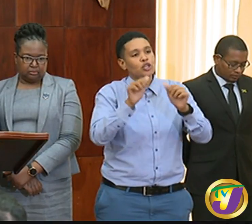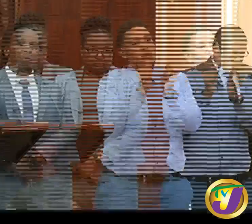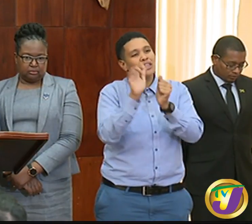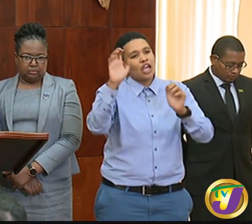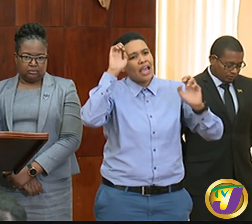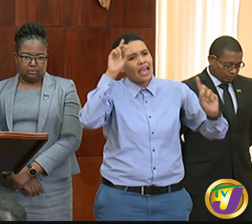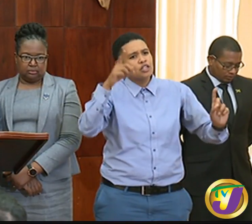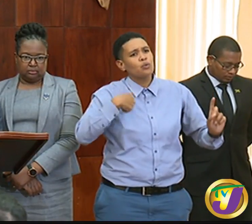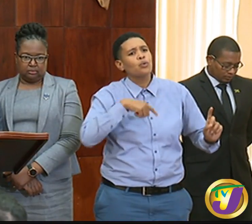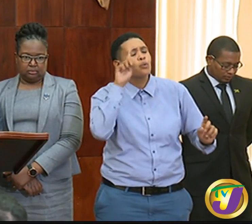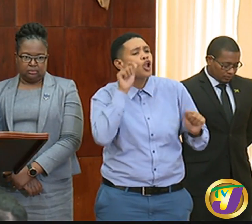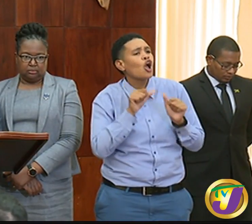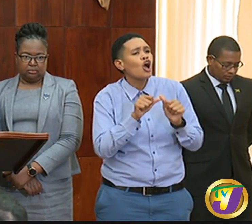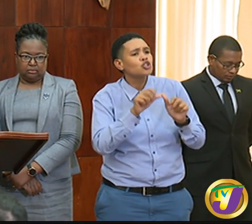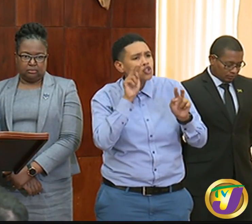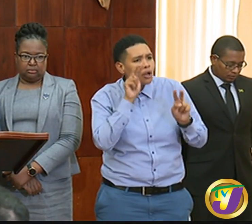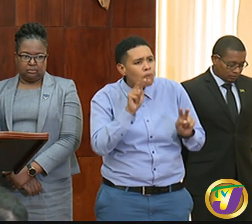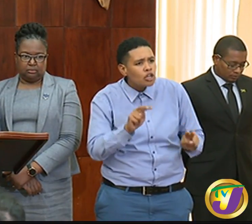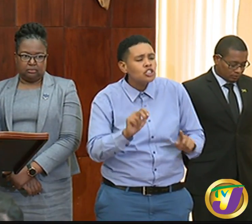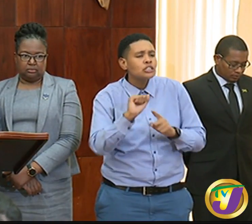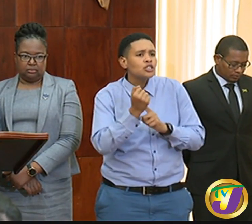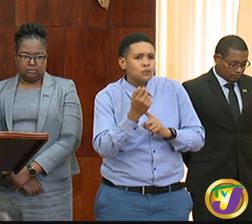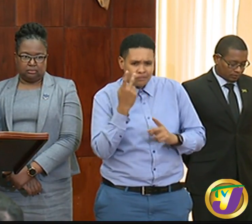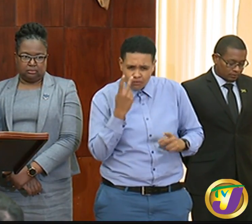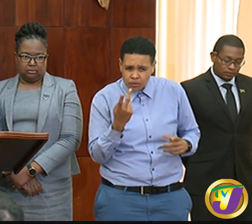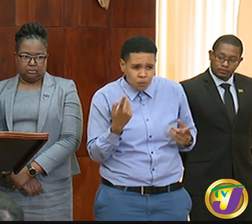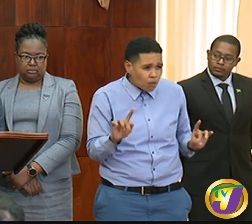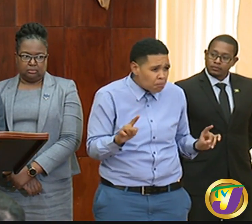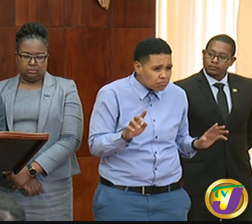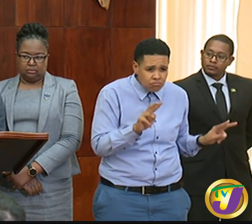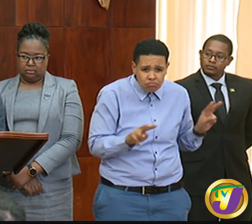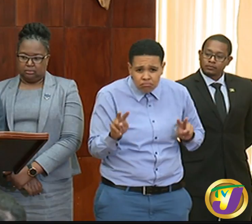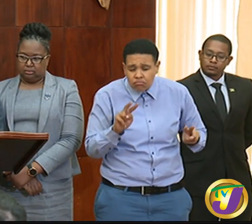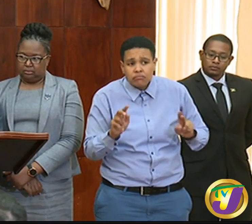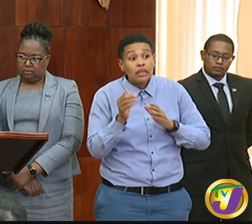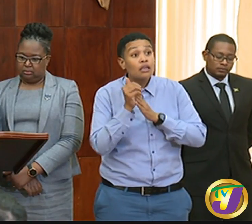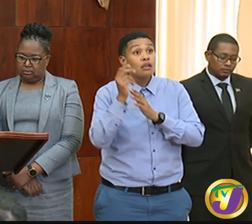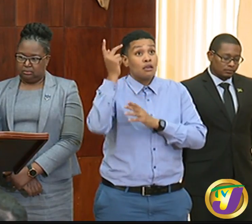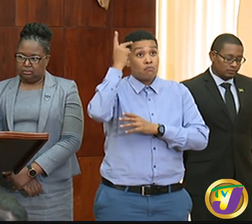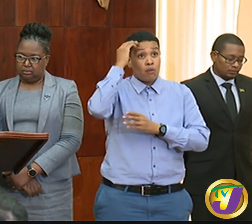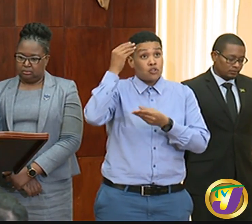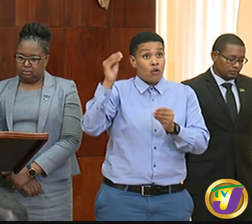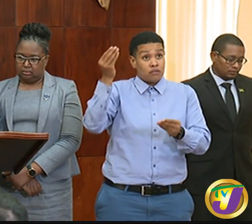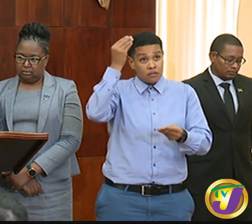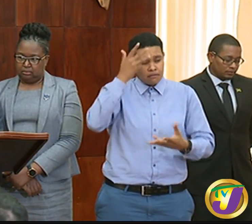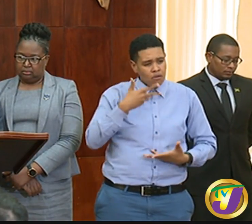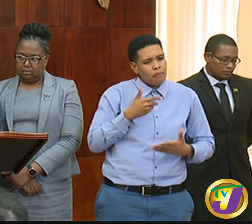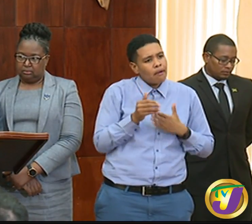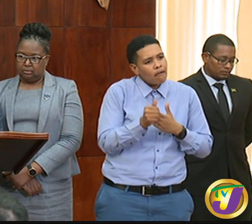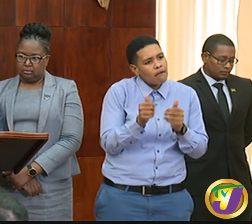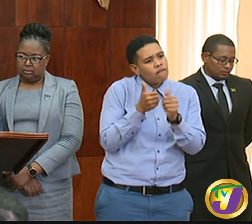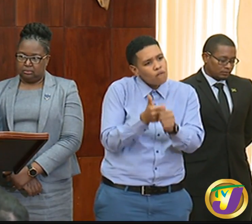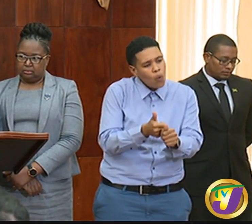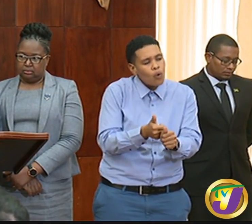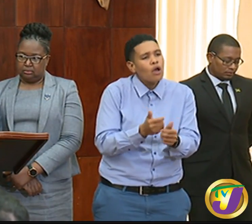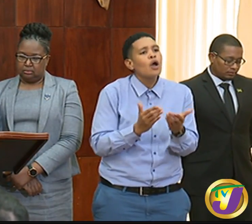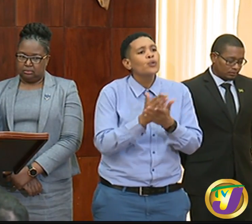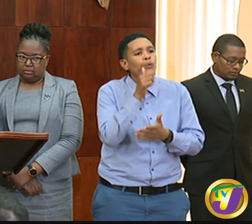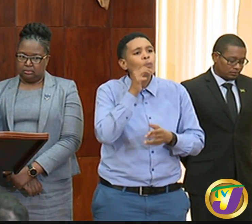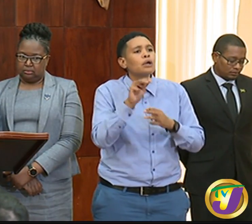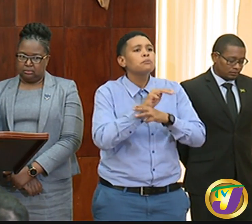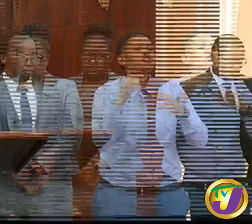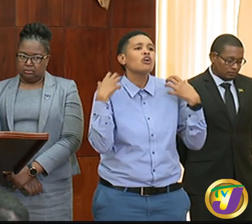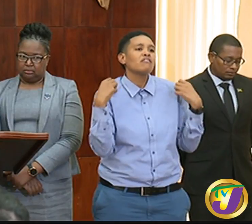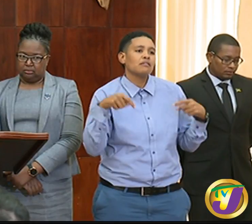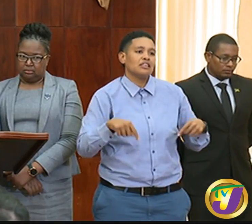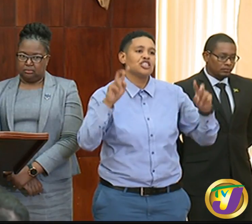education. And we will continue to monitor the situation. We'll continue to be guided by the Office of the Prime Minister and also by the Ministry of Health